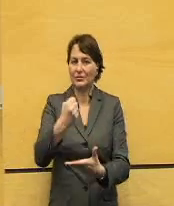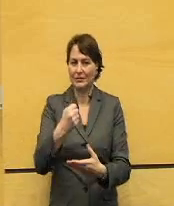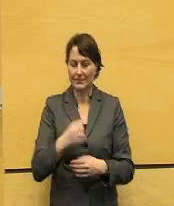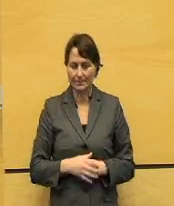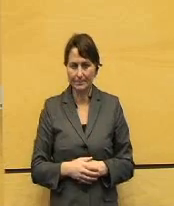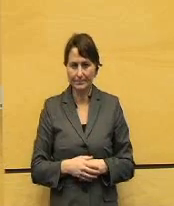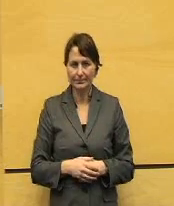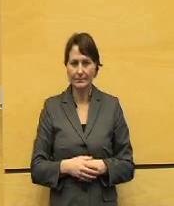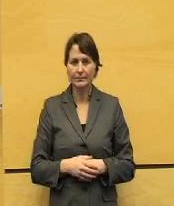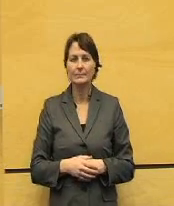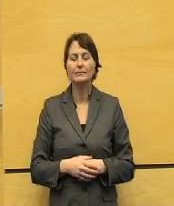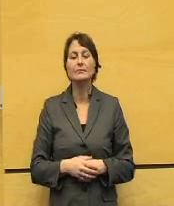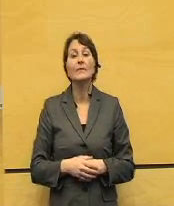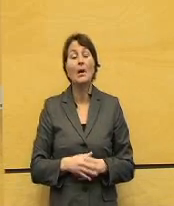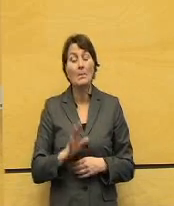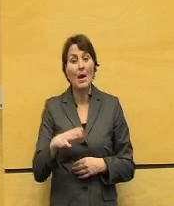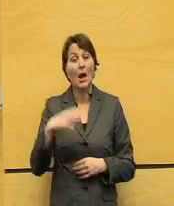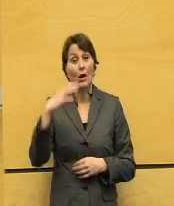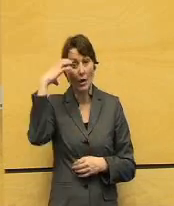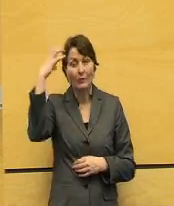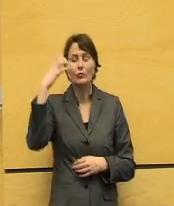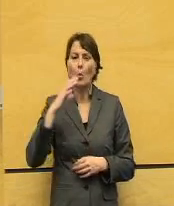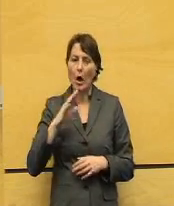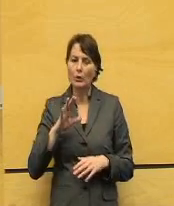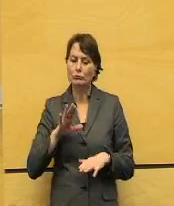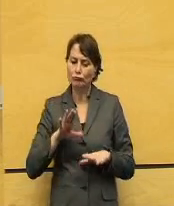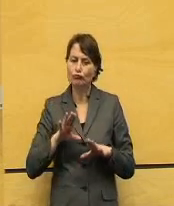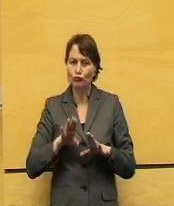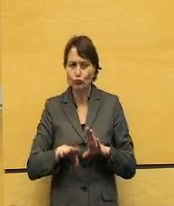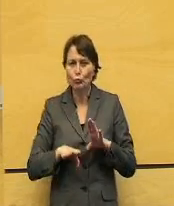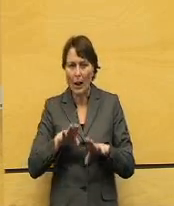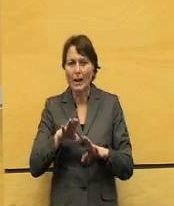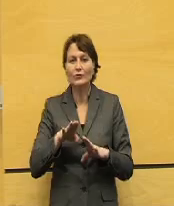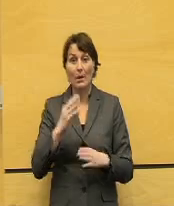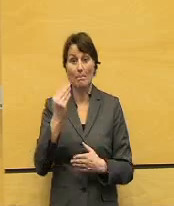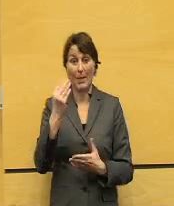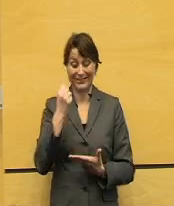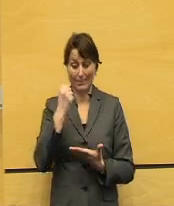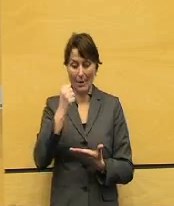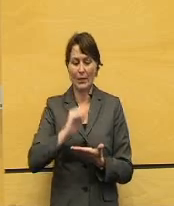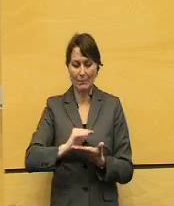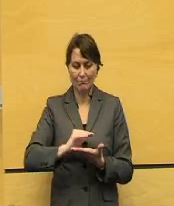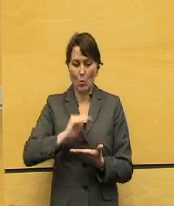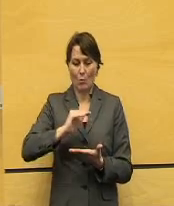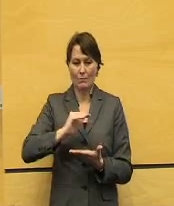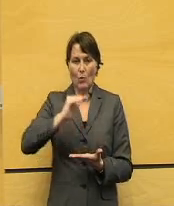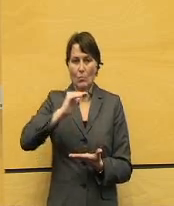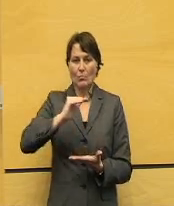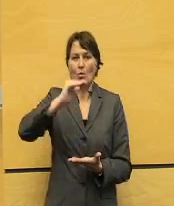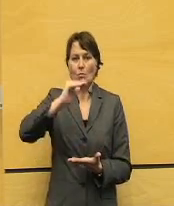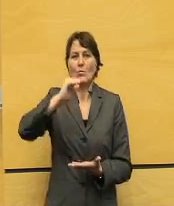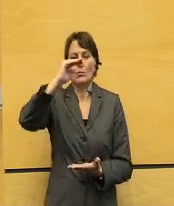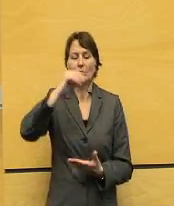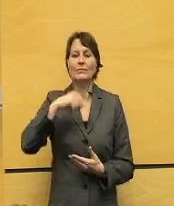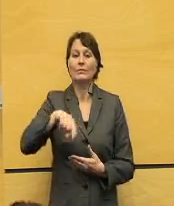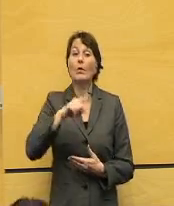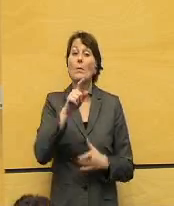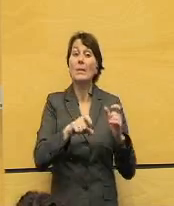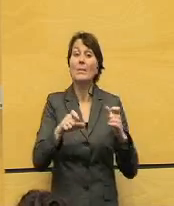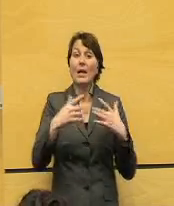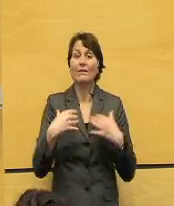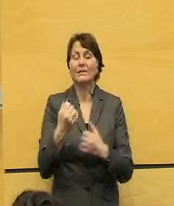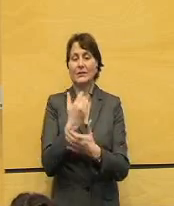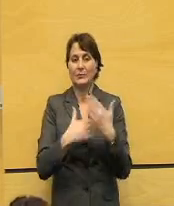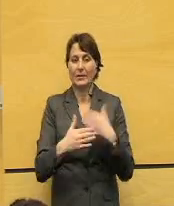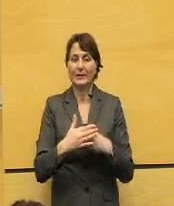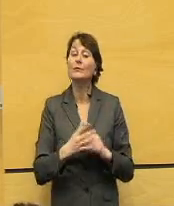government intends to gradually raise the budget for persons with disability. For example, just last year,